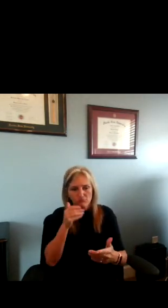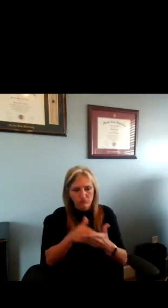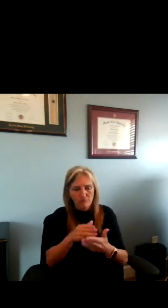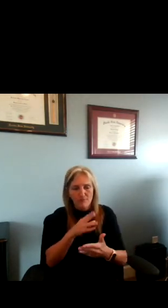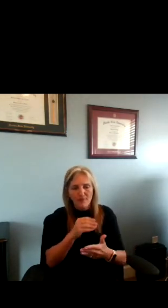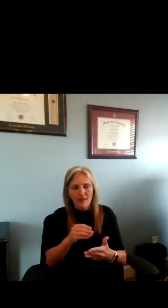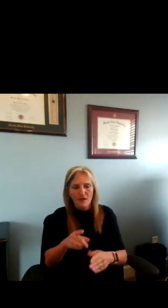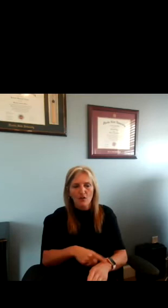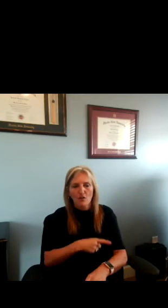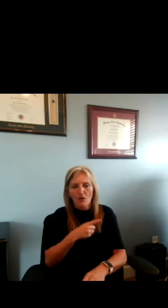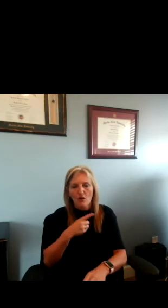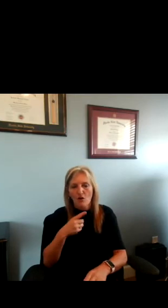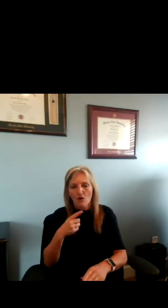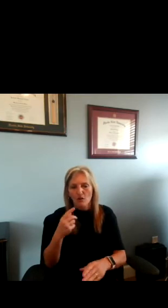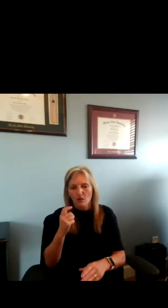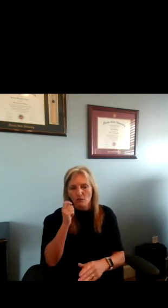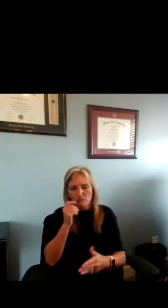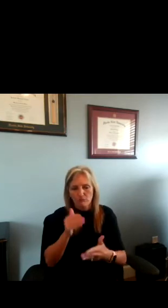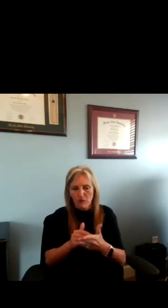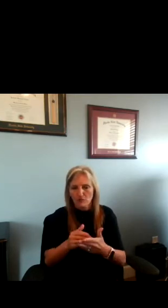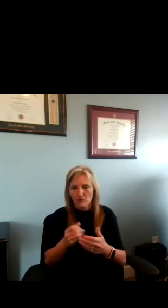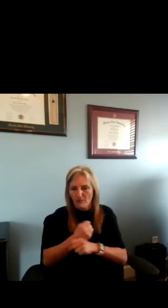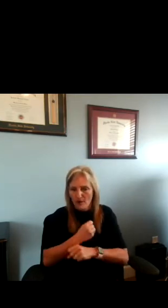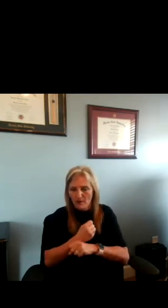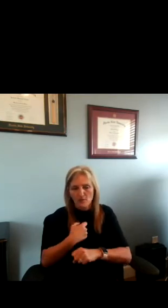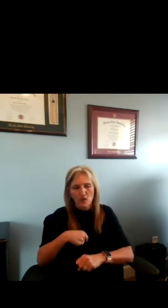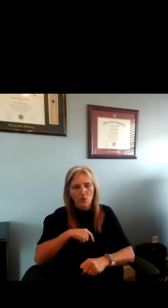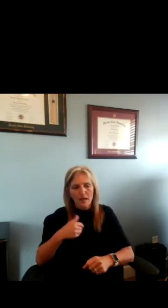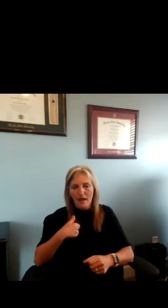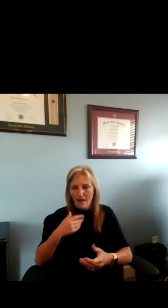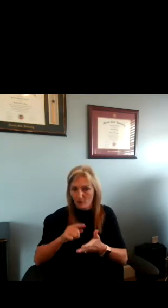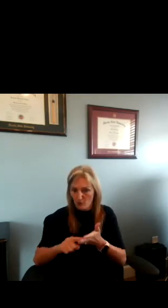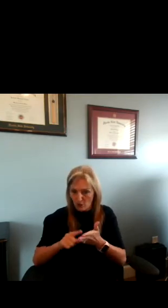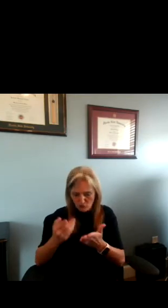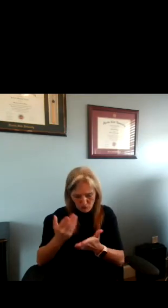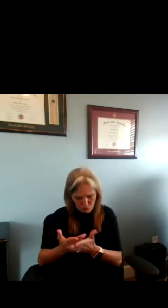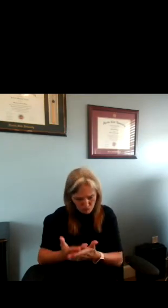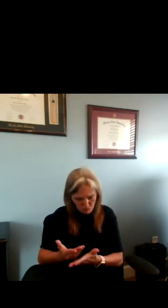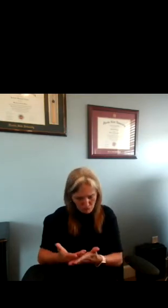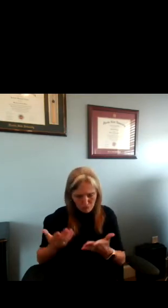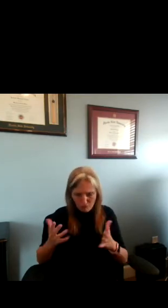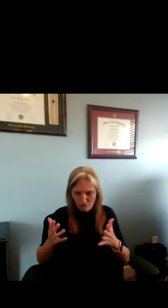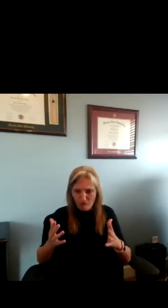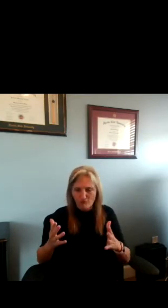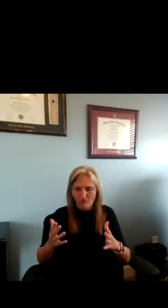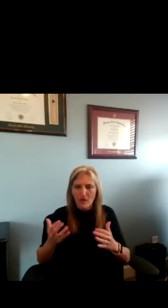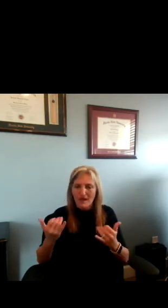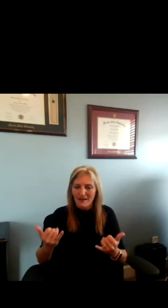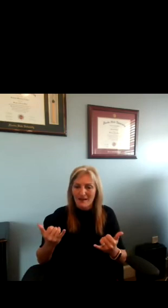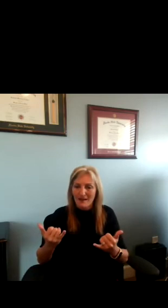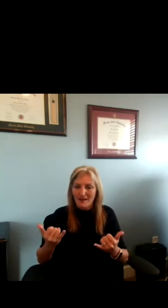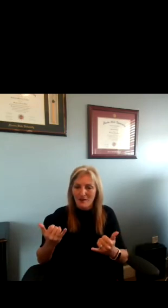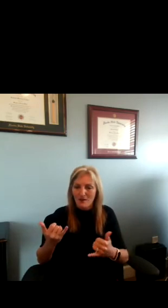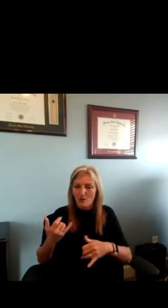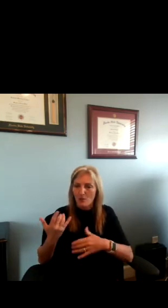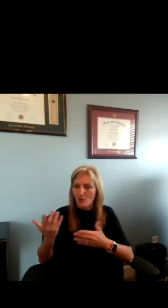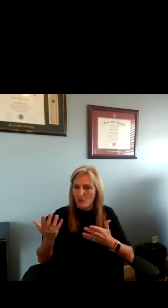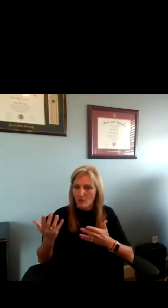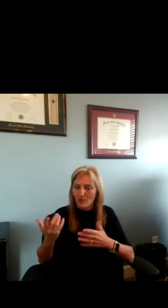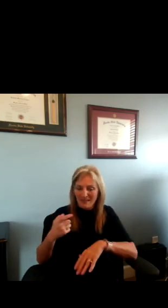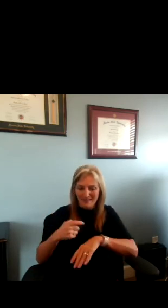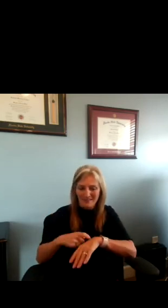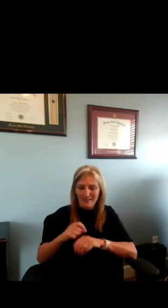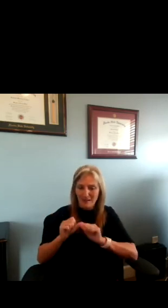longstanding racial bias. We have research that proves that. And so now it is time for us to